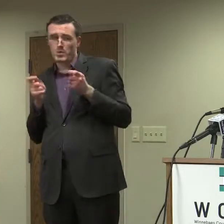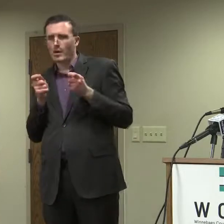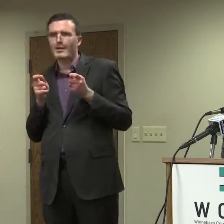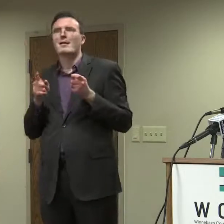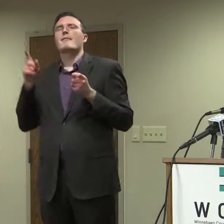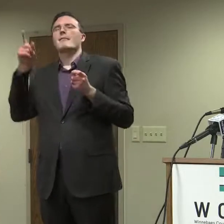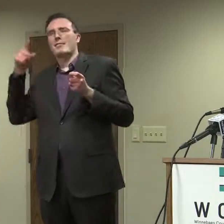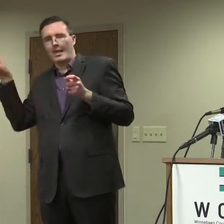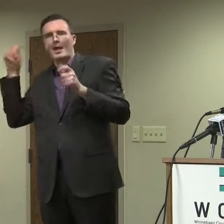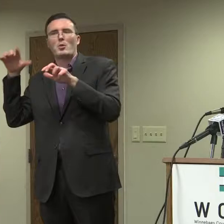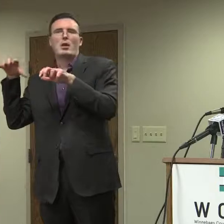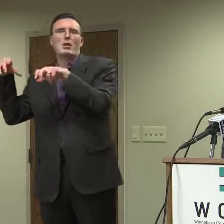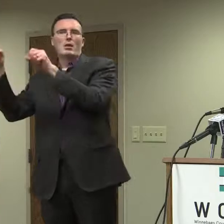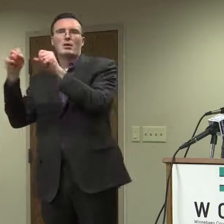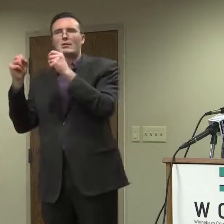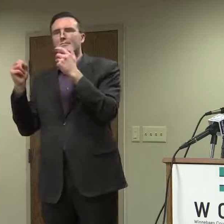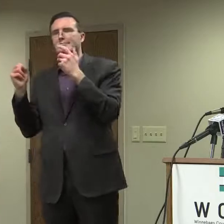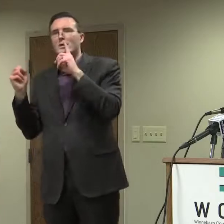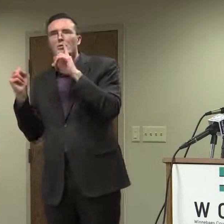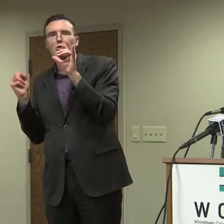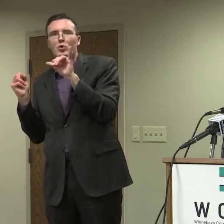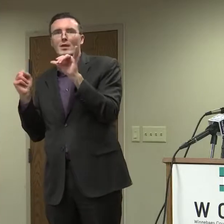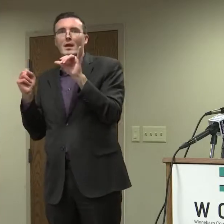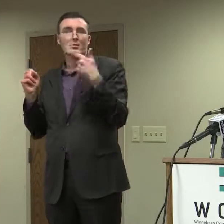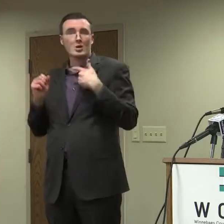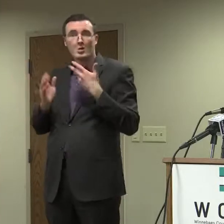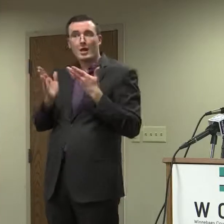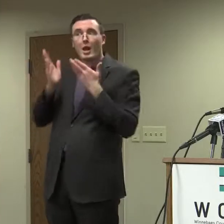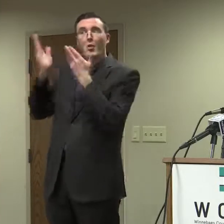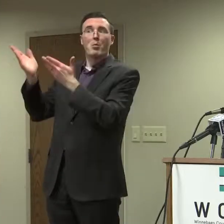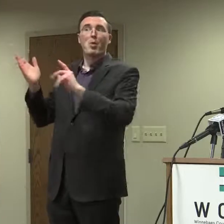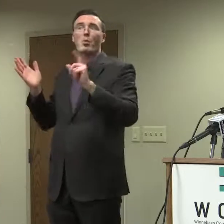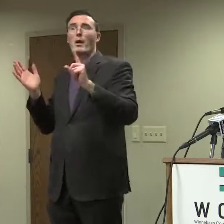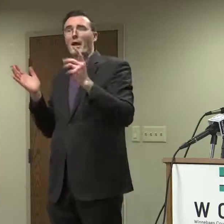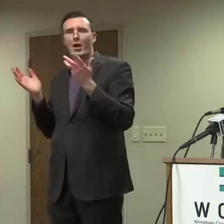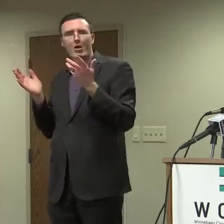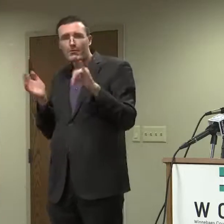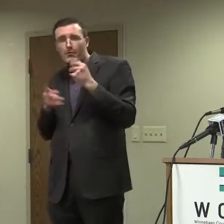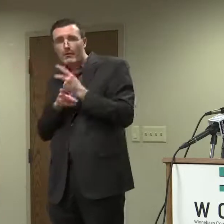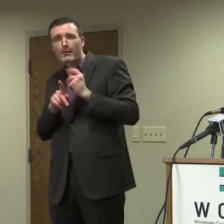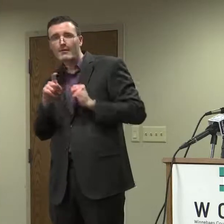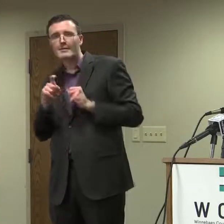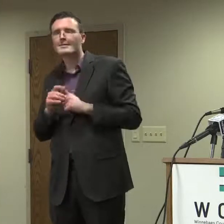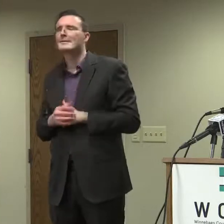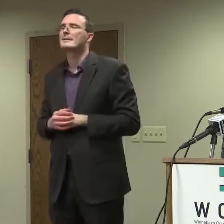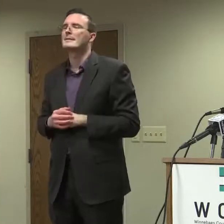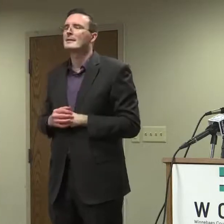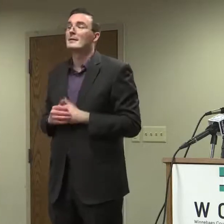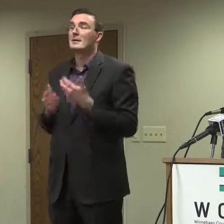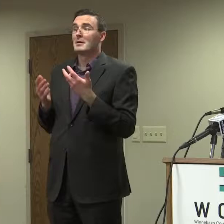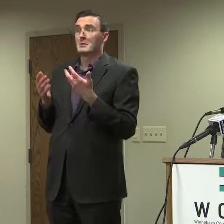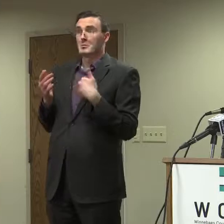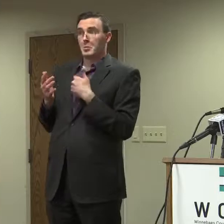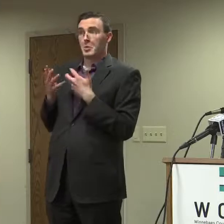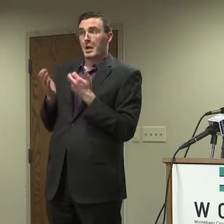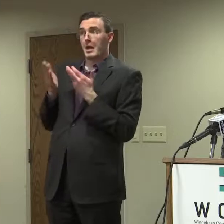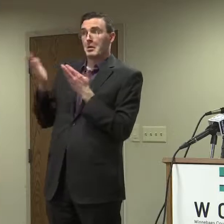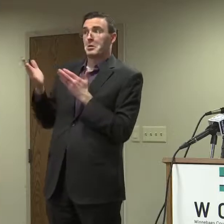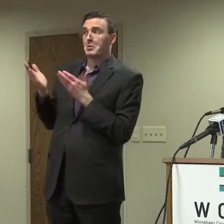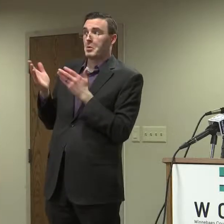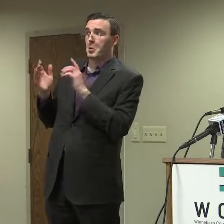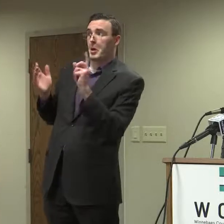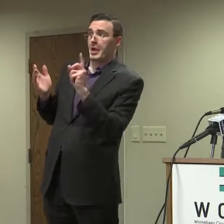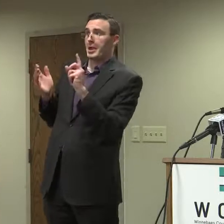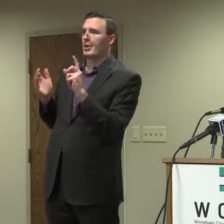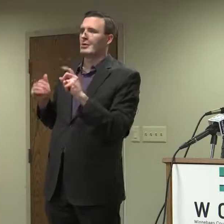it would look like. Would we advise where or anything like that? So the question is, would we want to be able to advise where? And the answer would be,